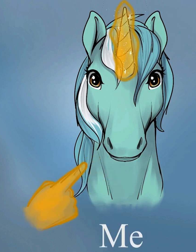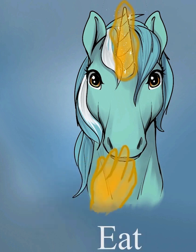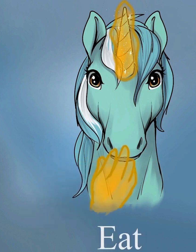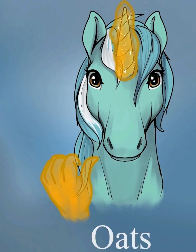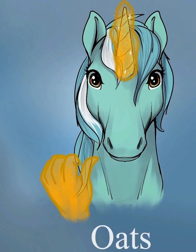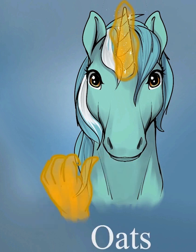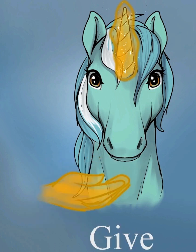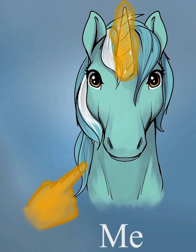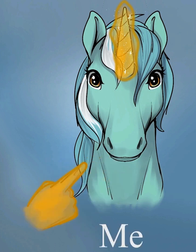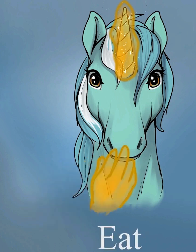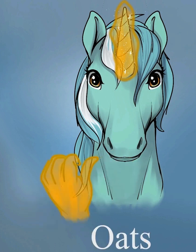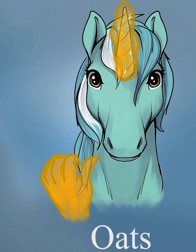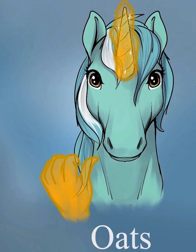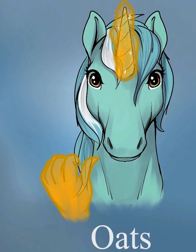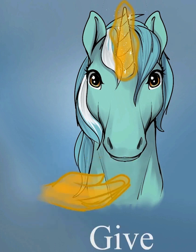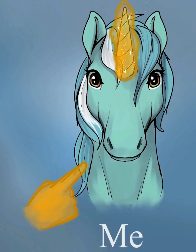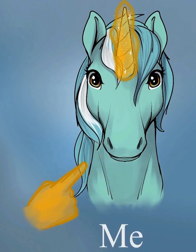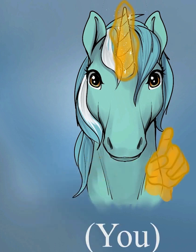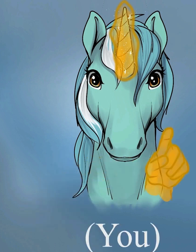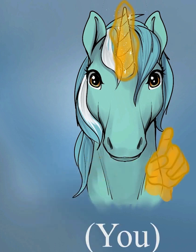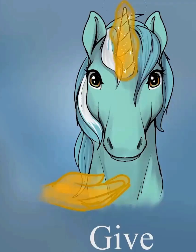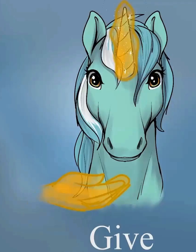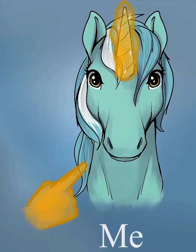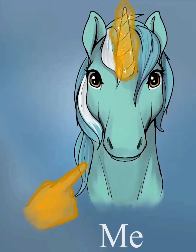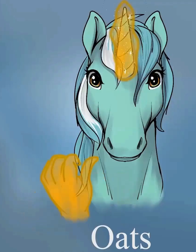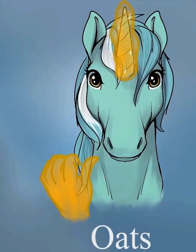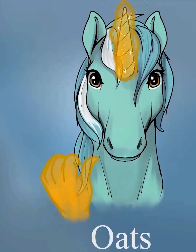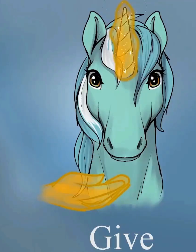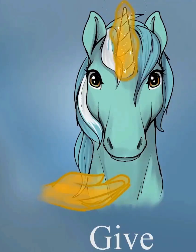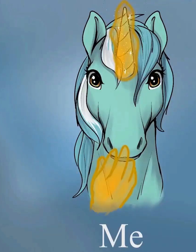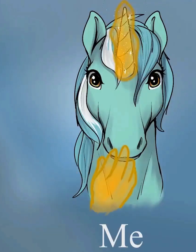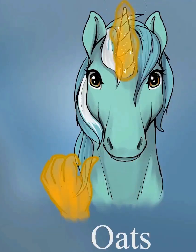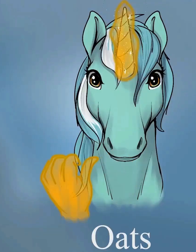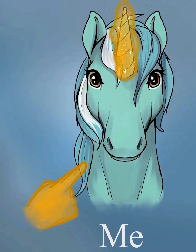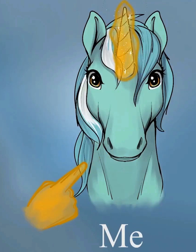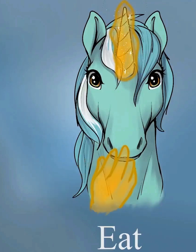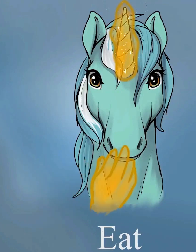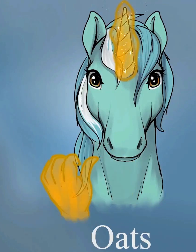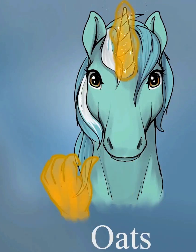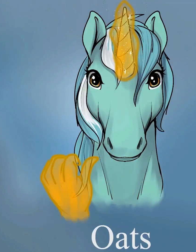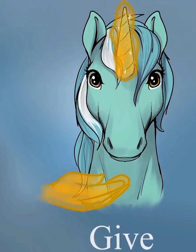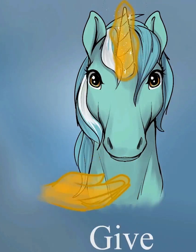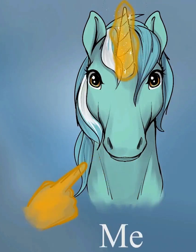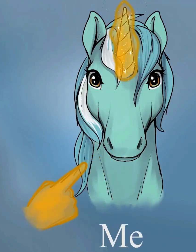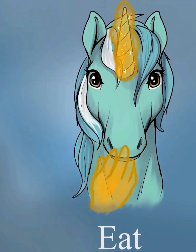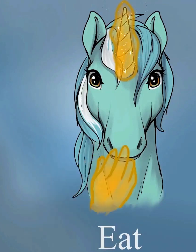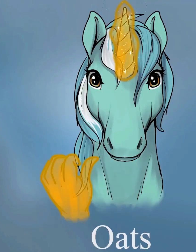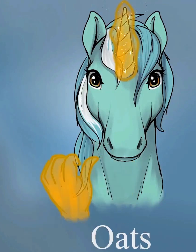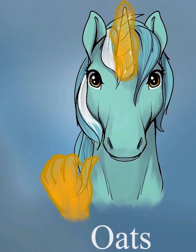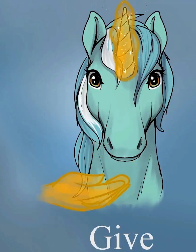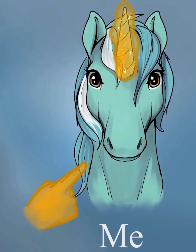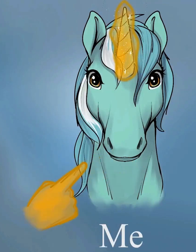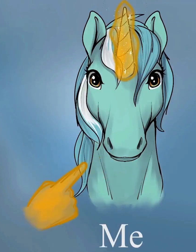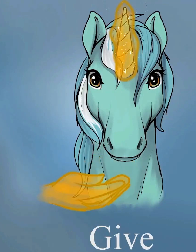me oats, give me oats, give me you. Give me oats, give me oats, me oats, give me oats, give me, give